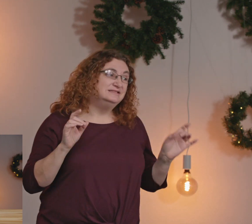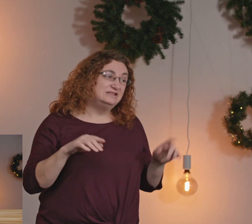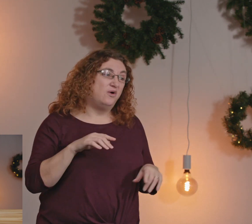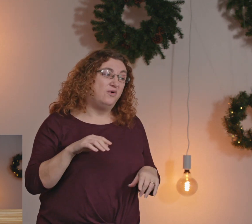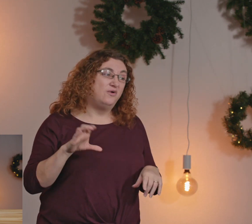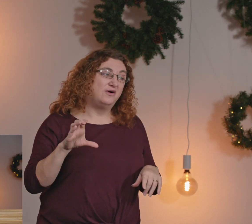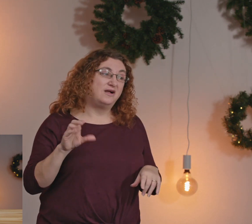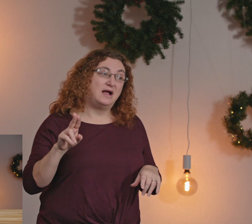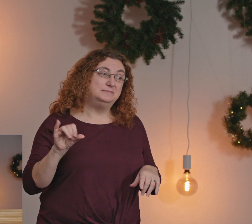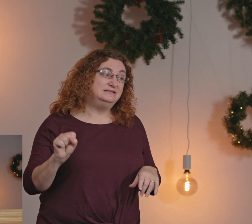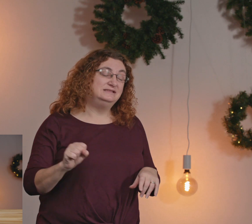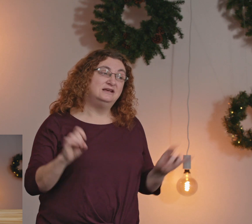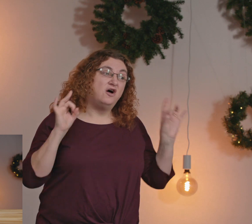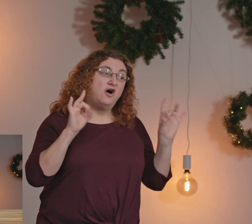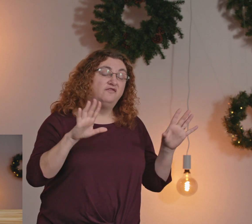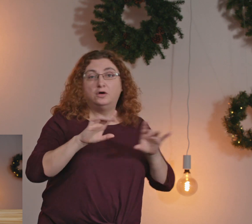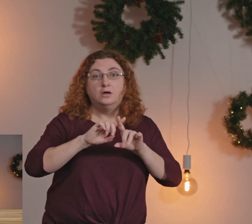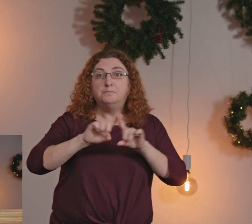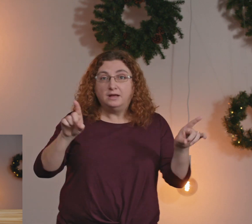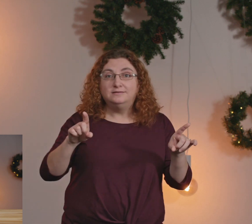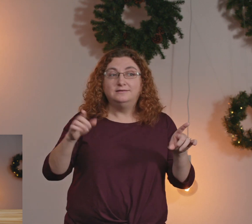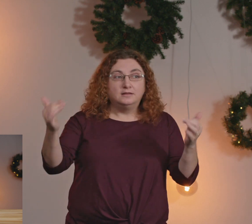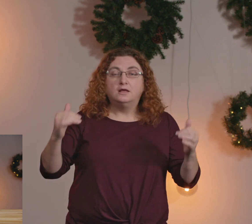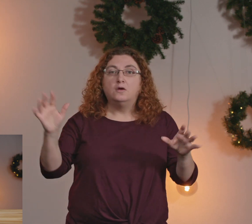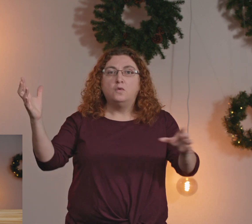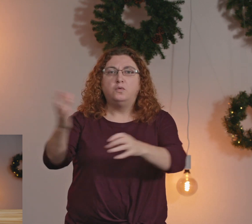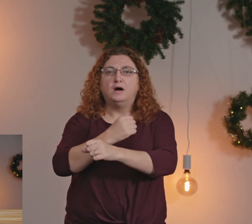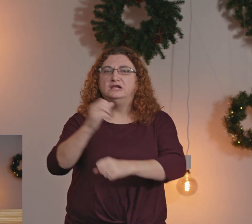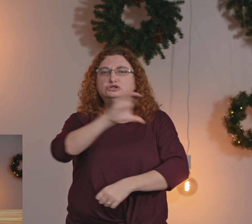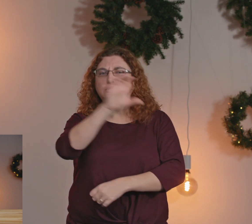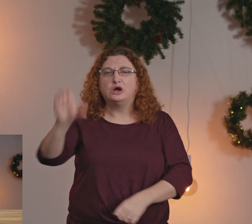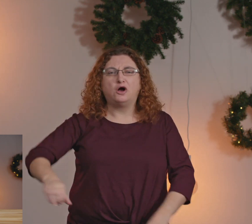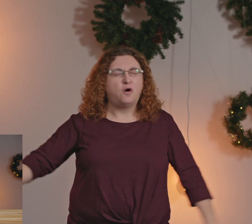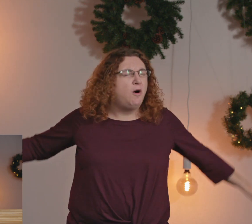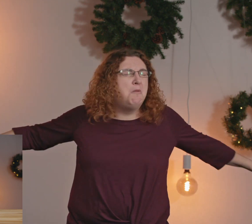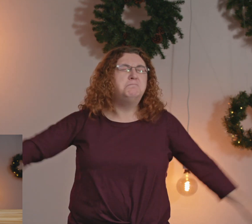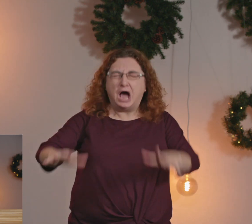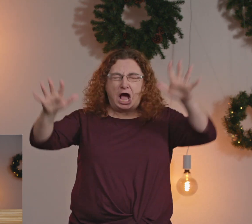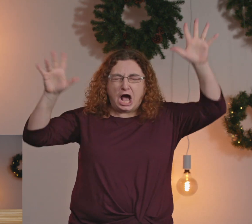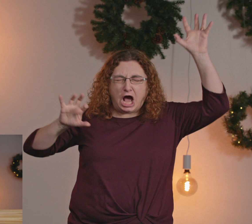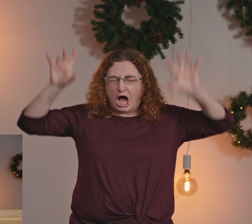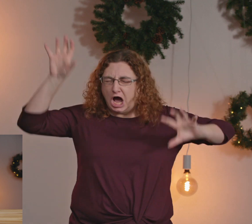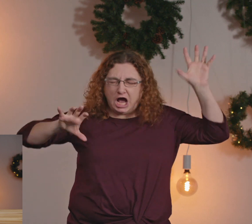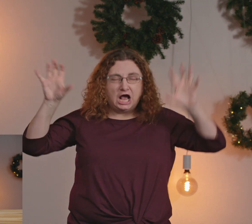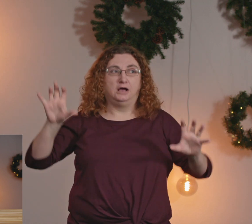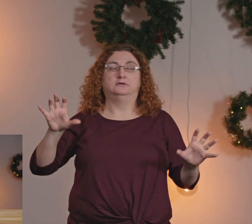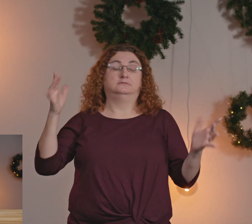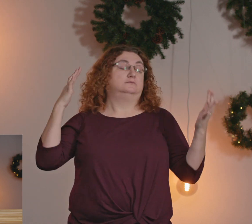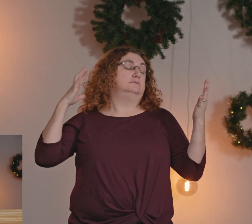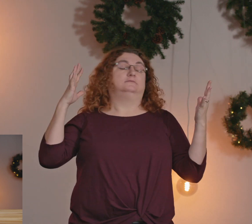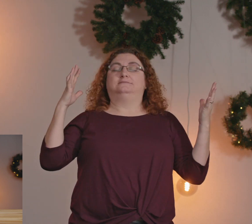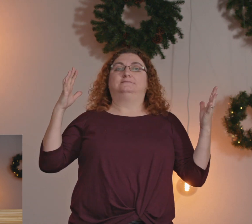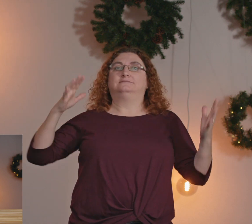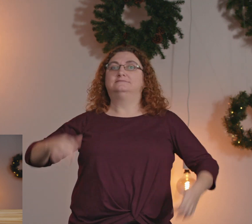and how they'll never win. But then they won, and the parties that were had in Chicago, were greater, honestly, than most of the